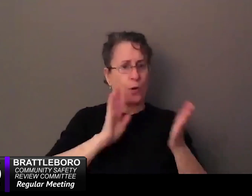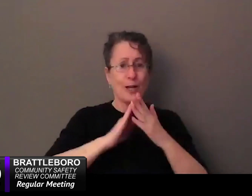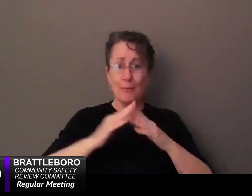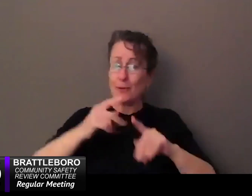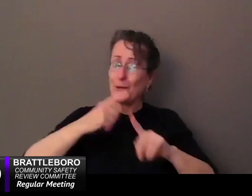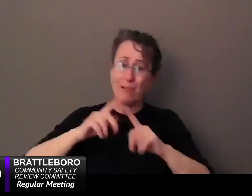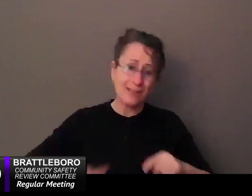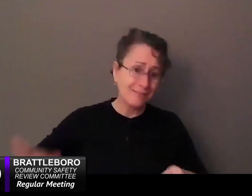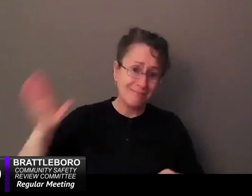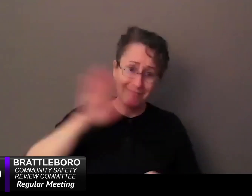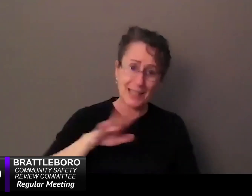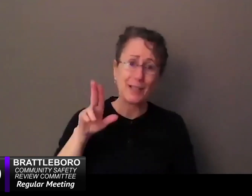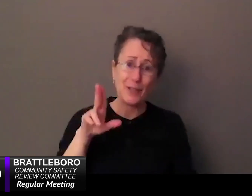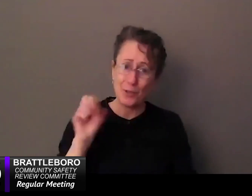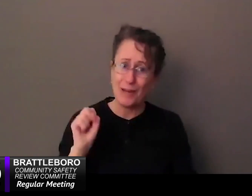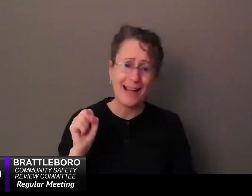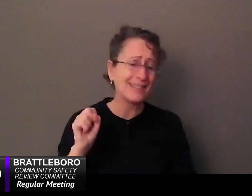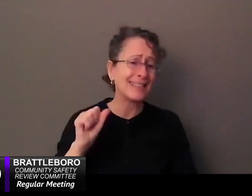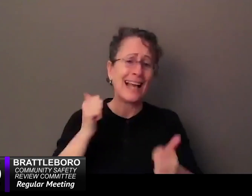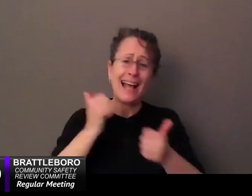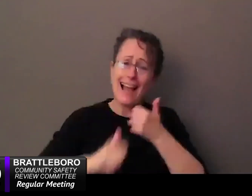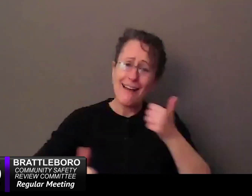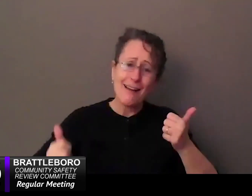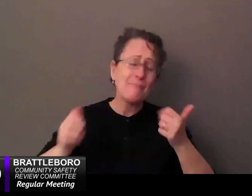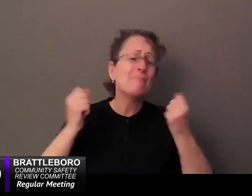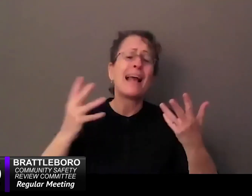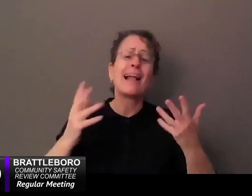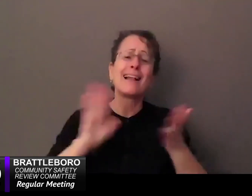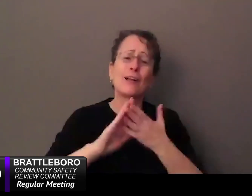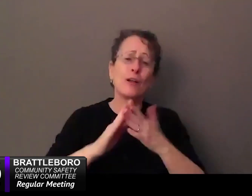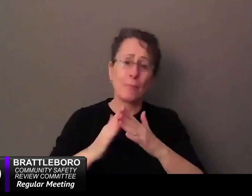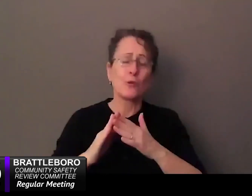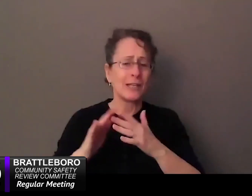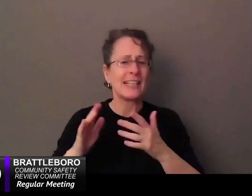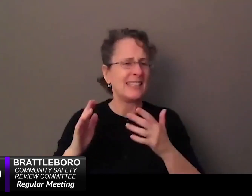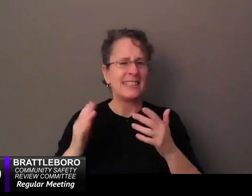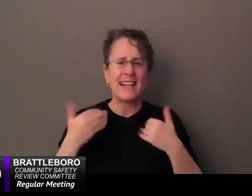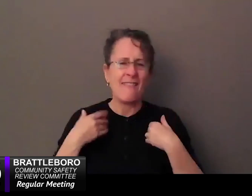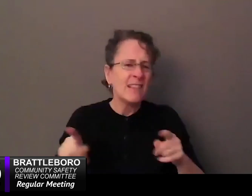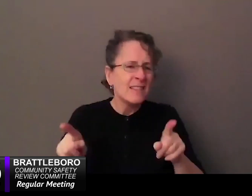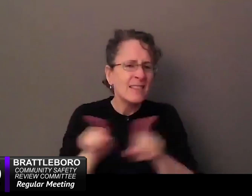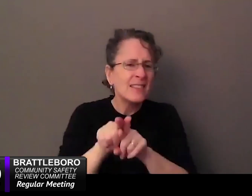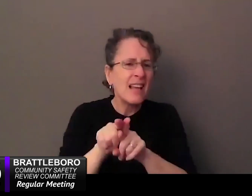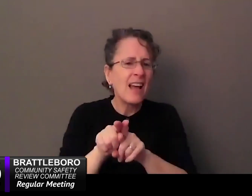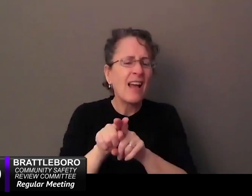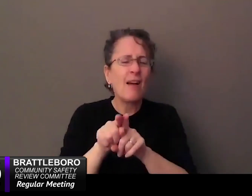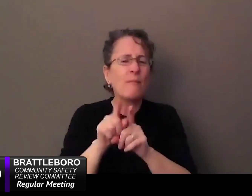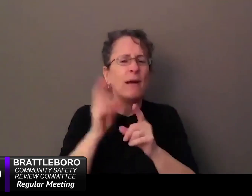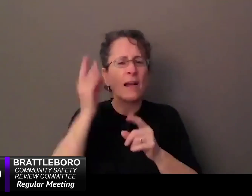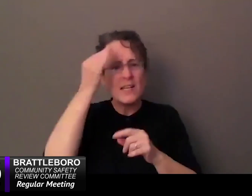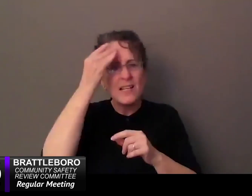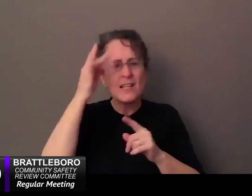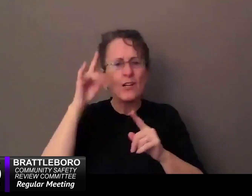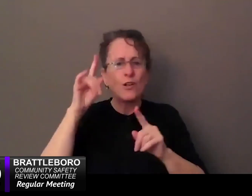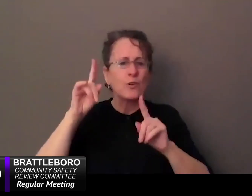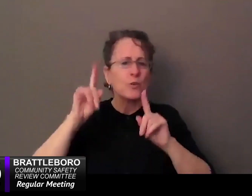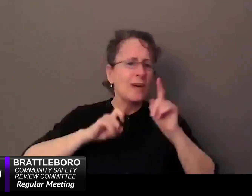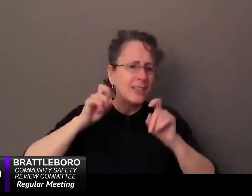and in many countries are asking, which is, what are effective ways for communities